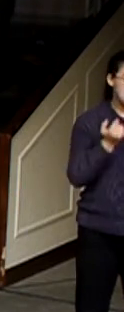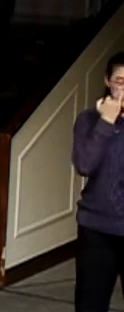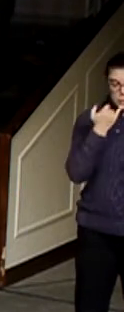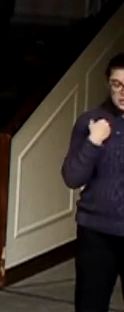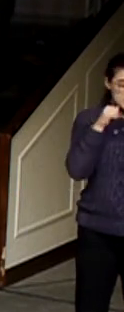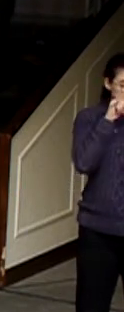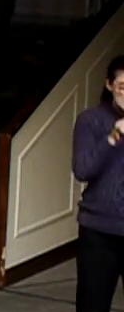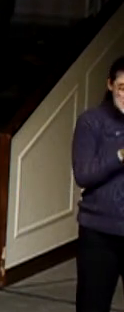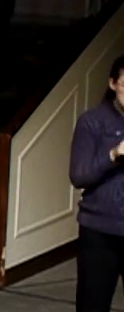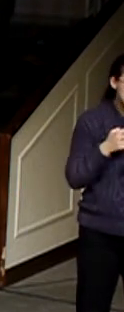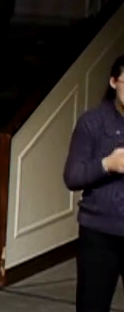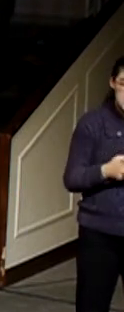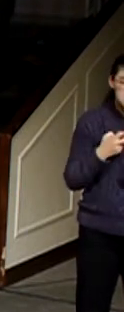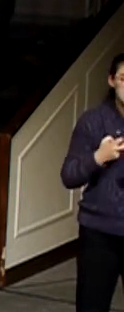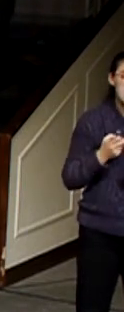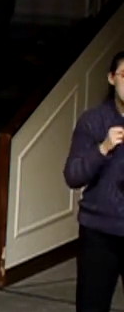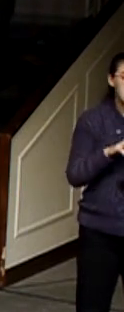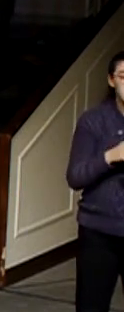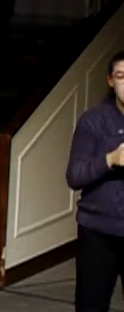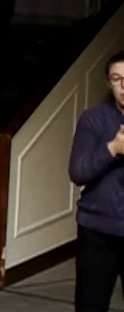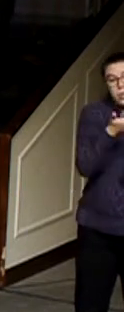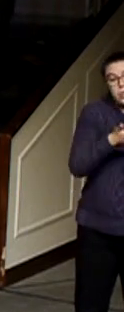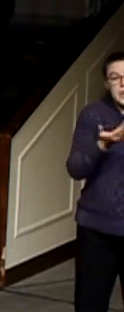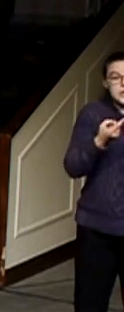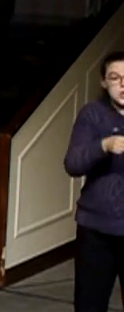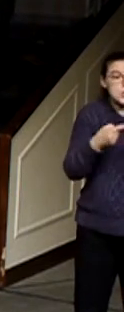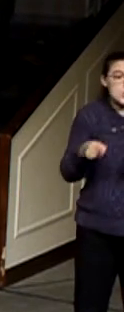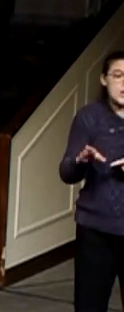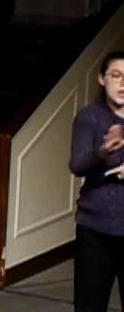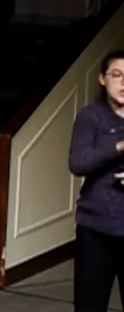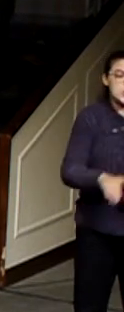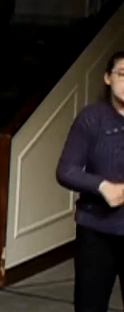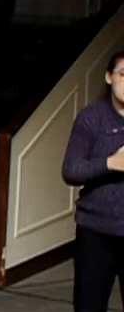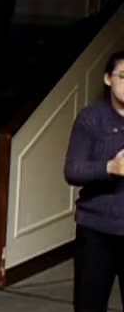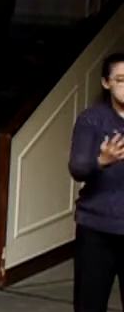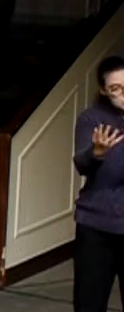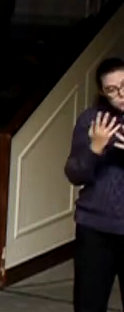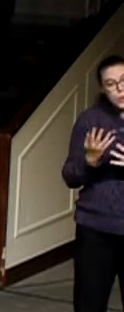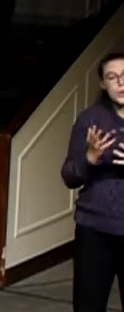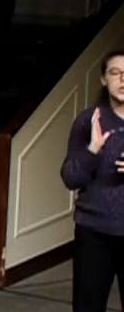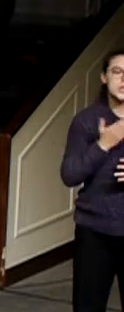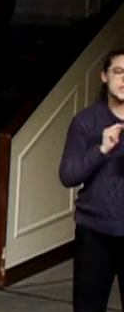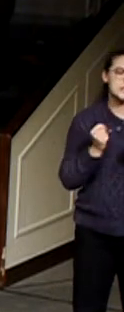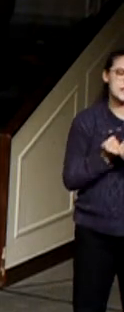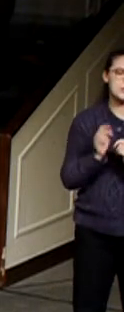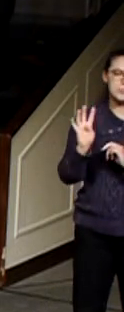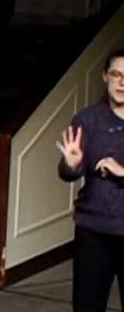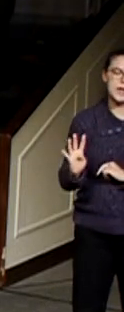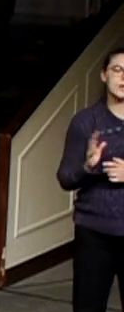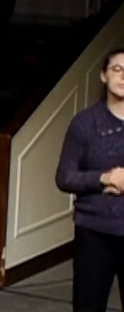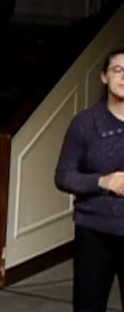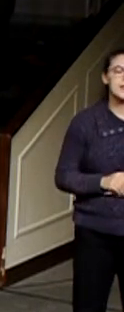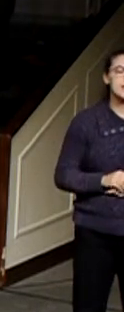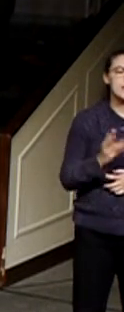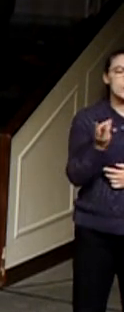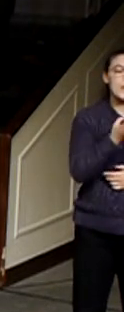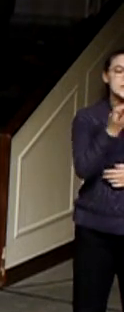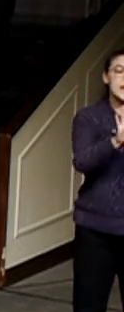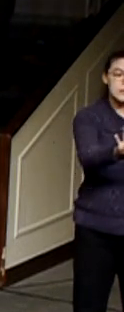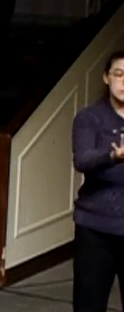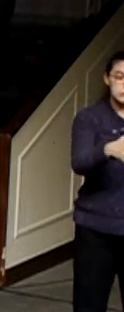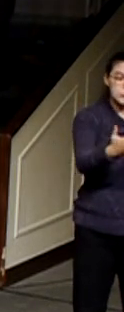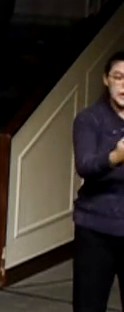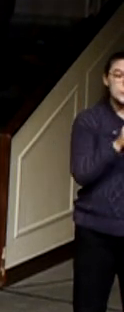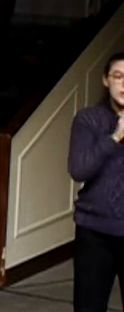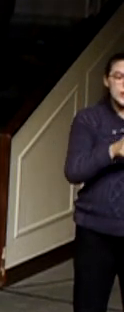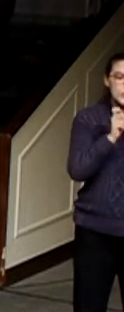that are going on in your life, please feel free to do that. Come forward. Our team will be here. On Wednesday, hear this just real quick. On Wednesday,